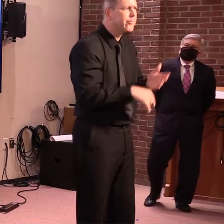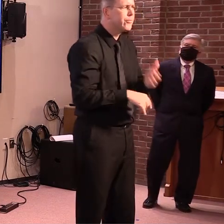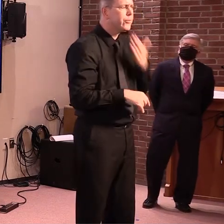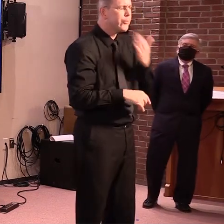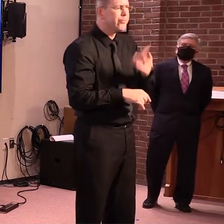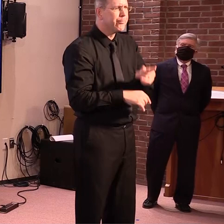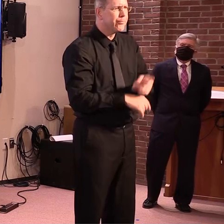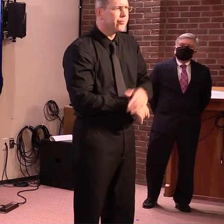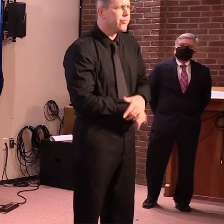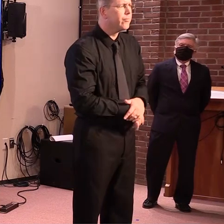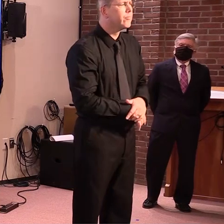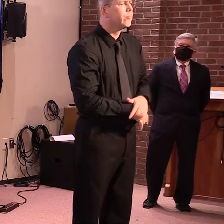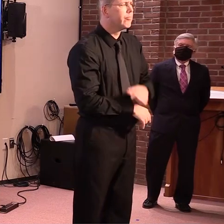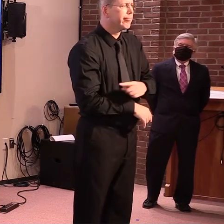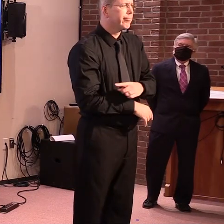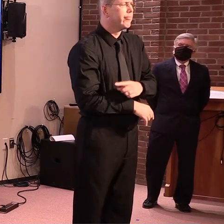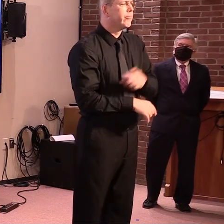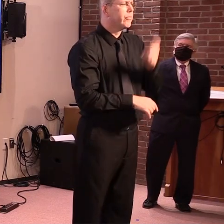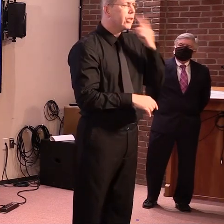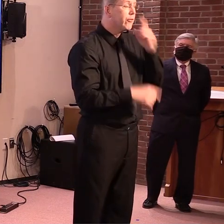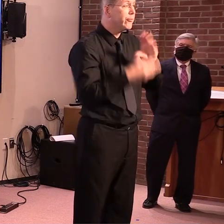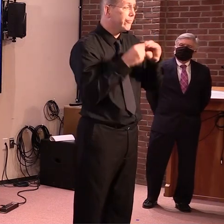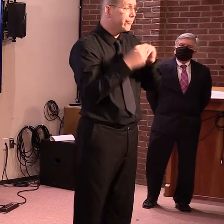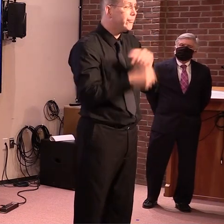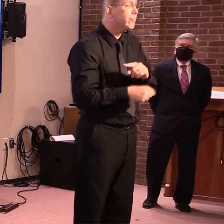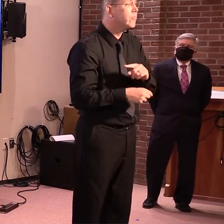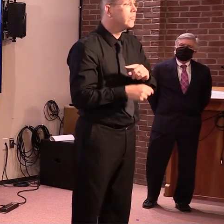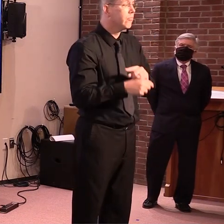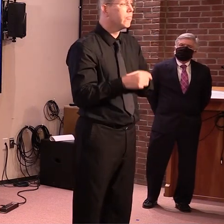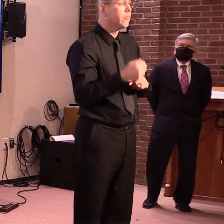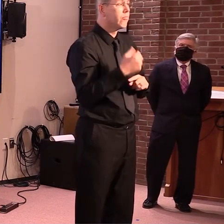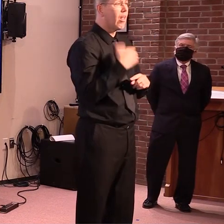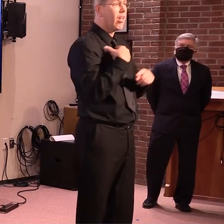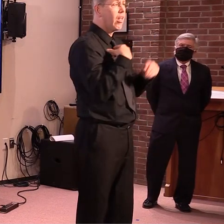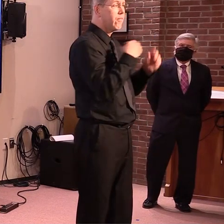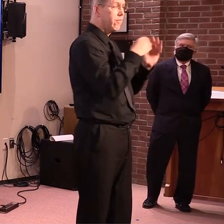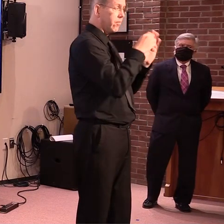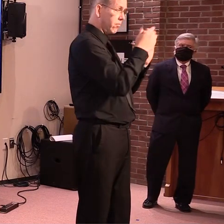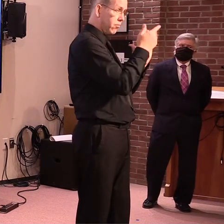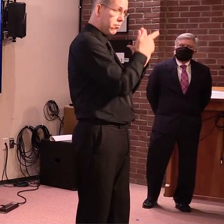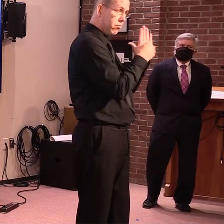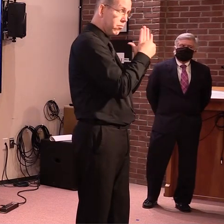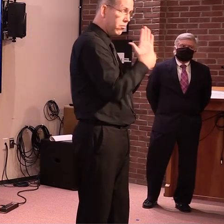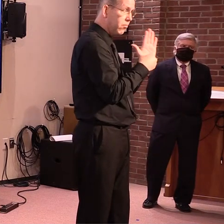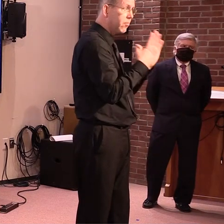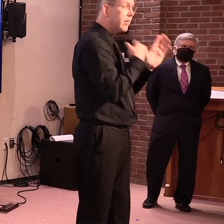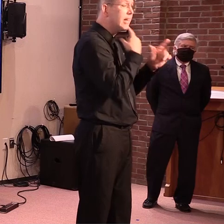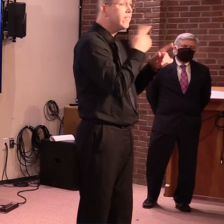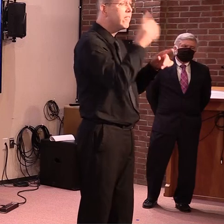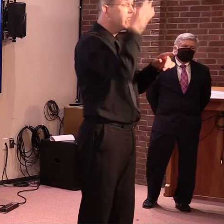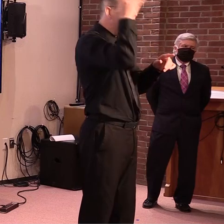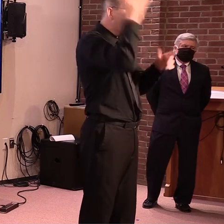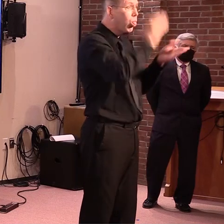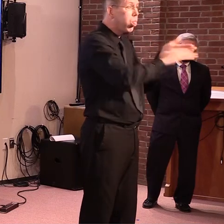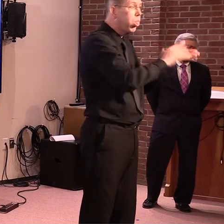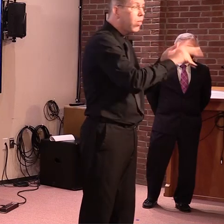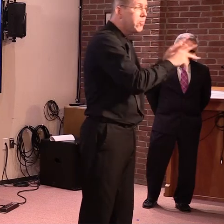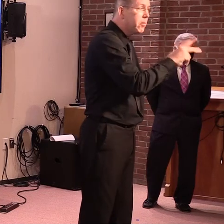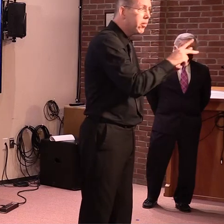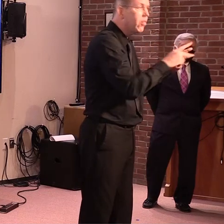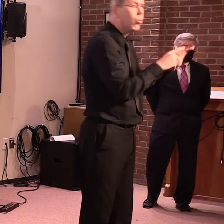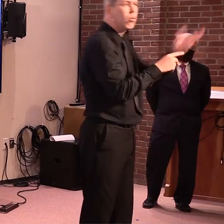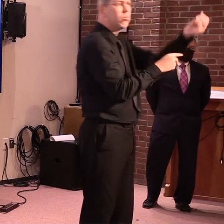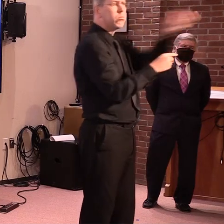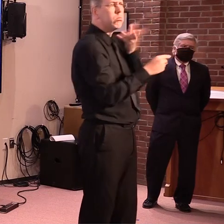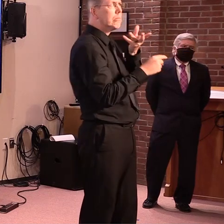Yeah, and Governor, I would also mention that if in terms of what we've seen with other